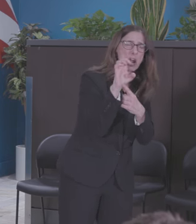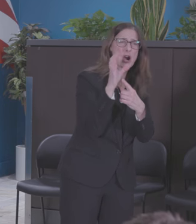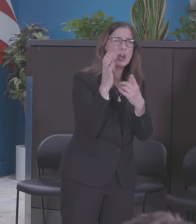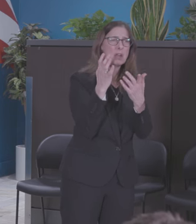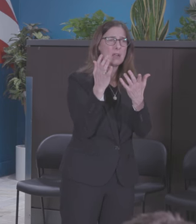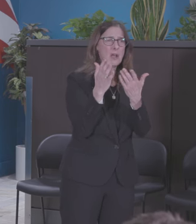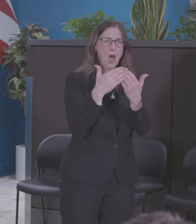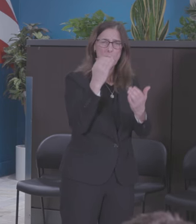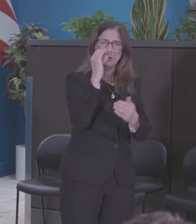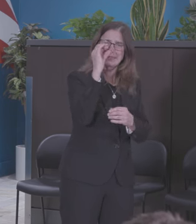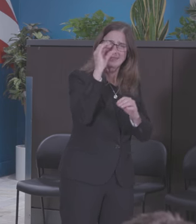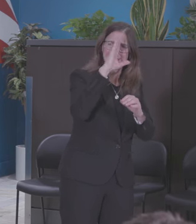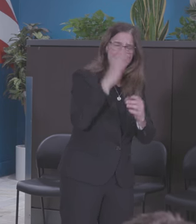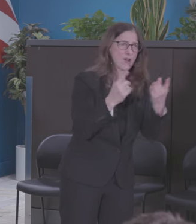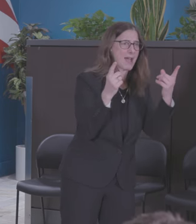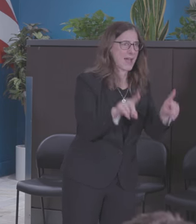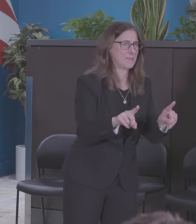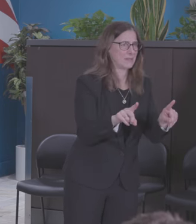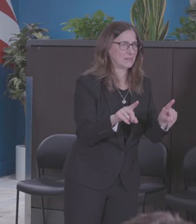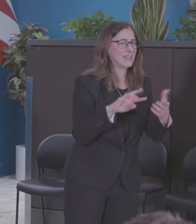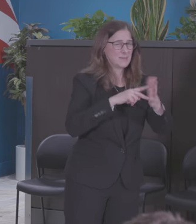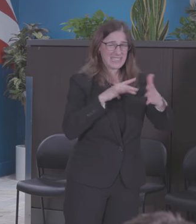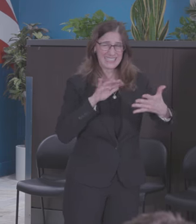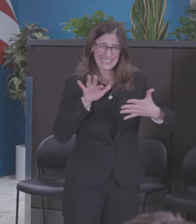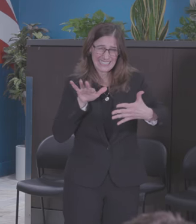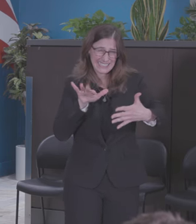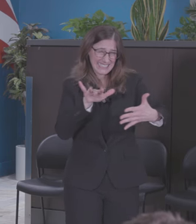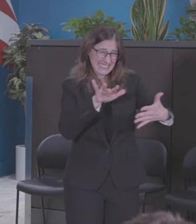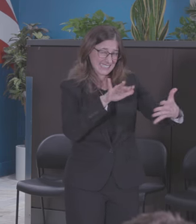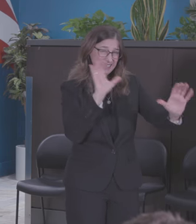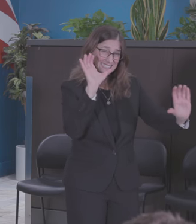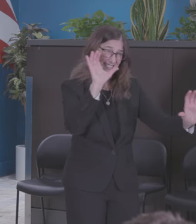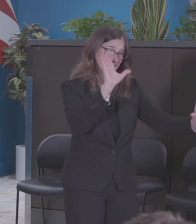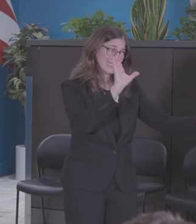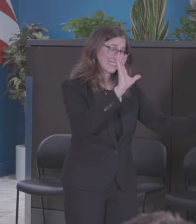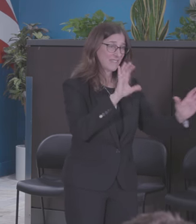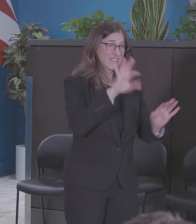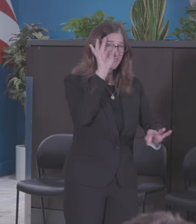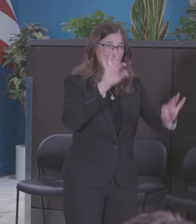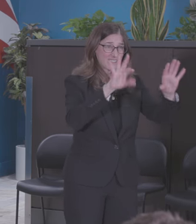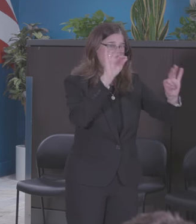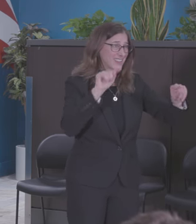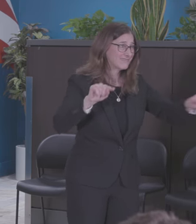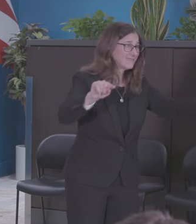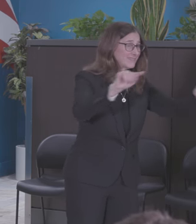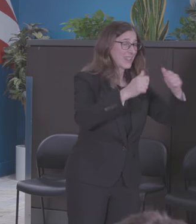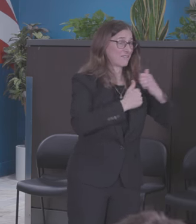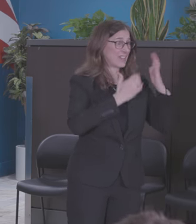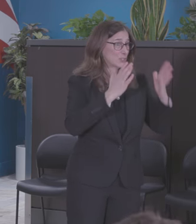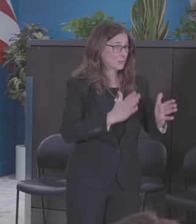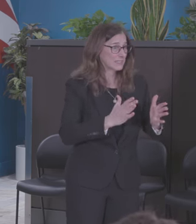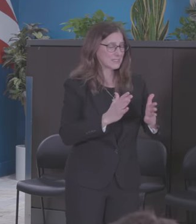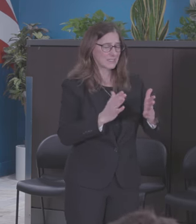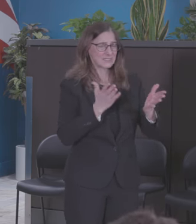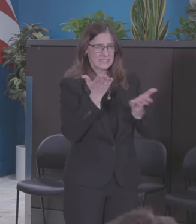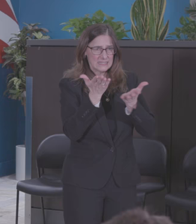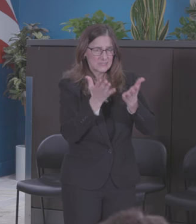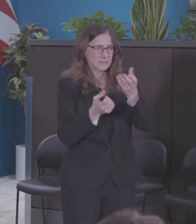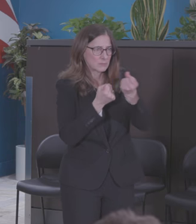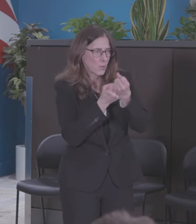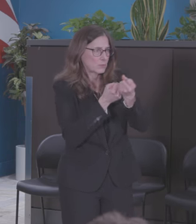identified and housing opportunities for veterans have been made available in an integrated manner. And per the last annual